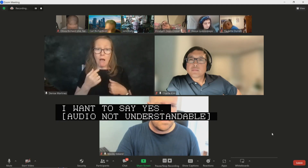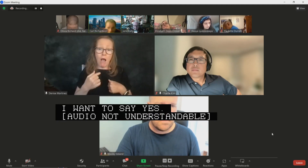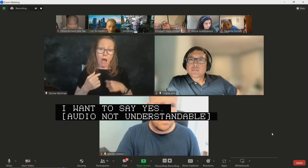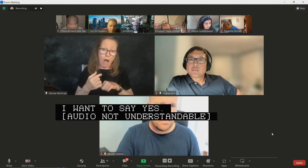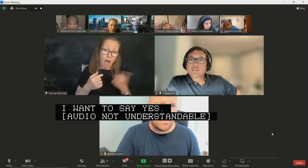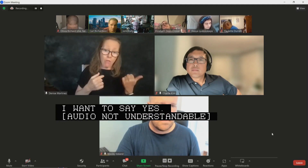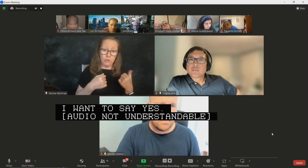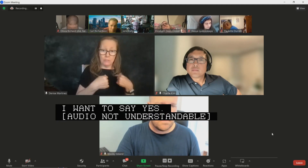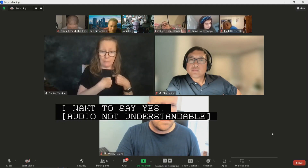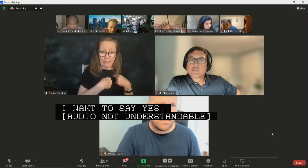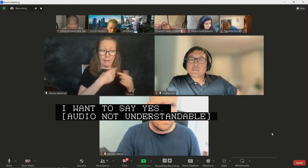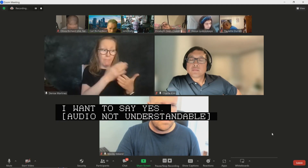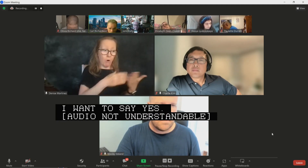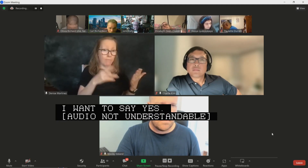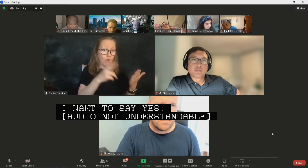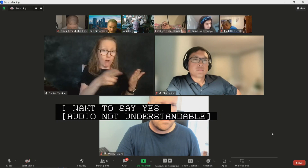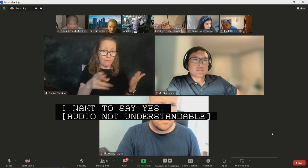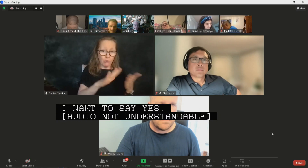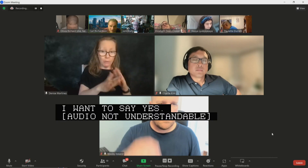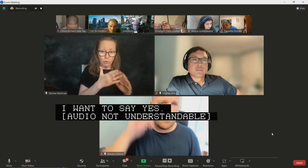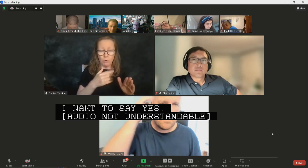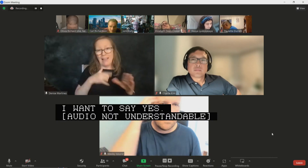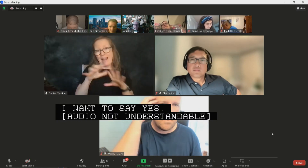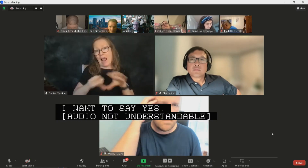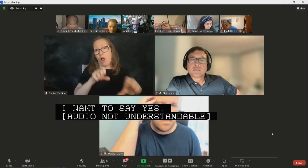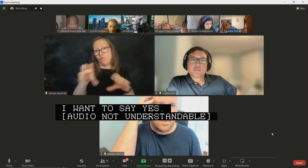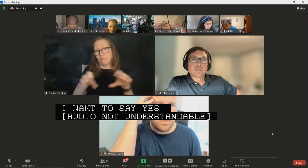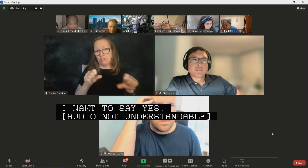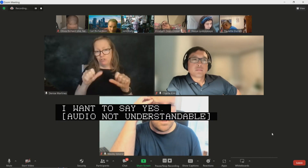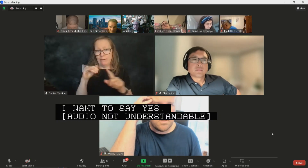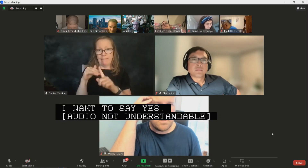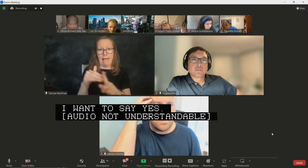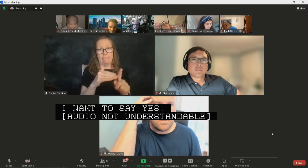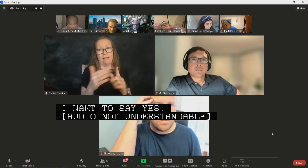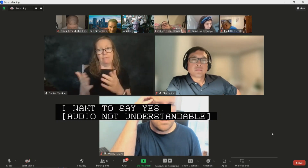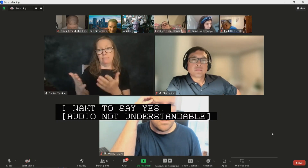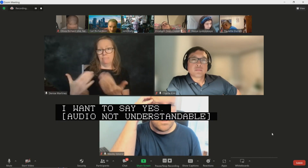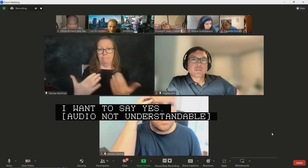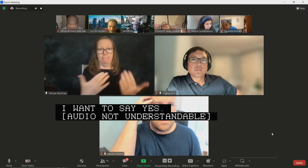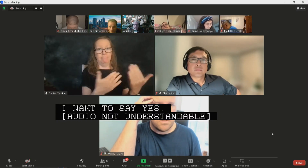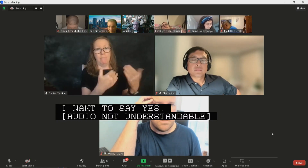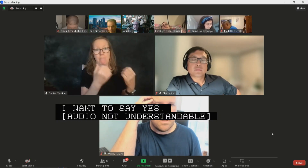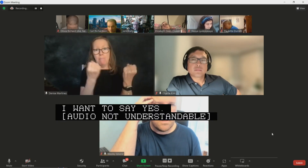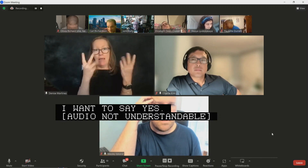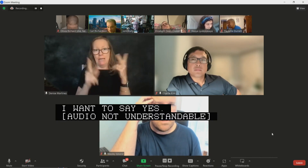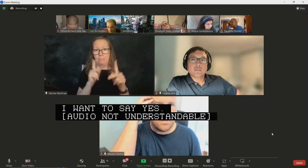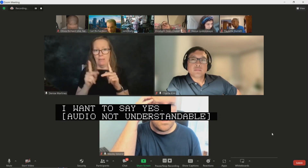part of the hard of hearing community. We can do outreach and get as many people to come to testify.